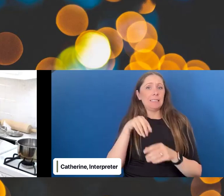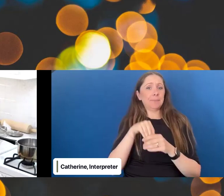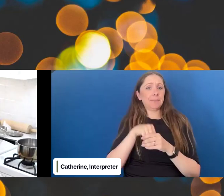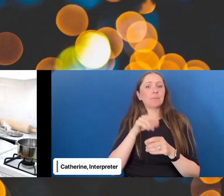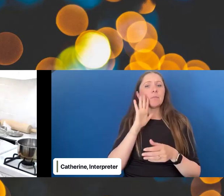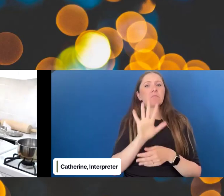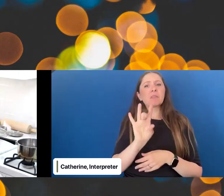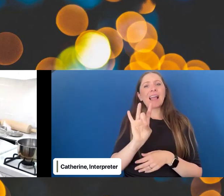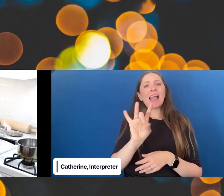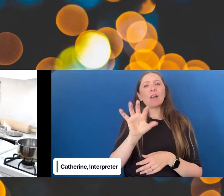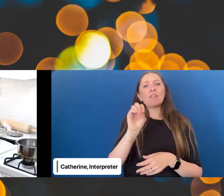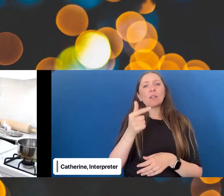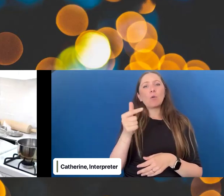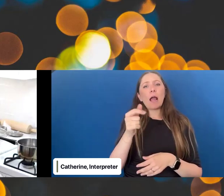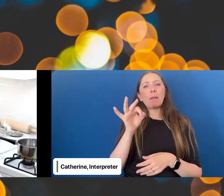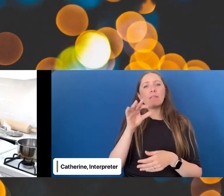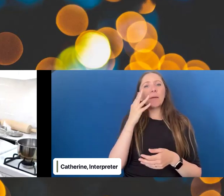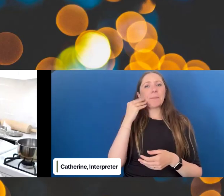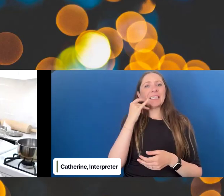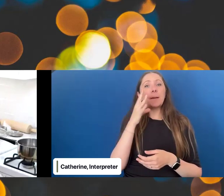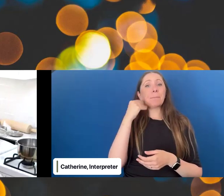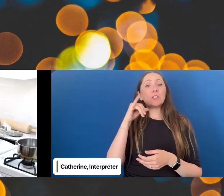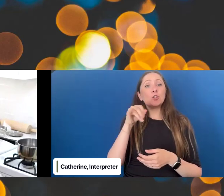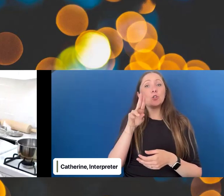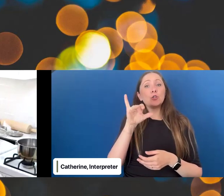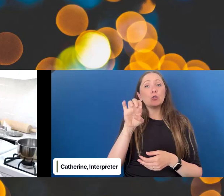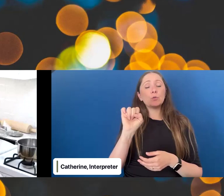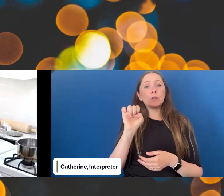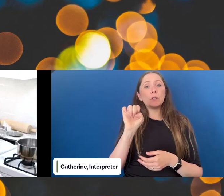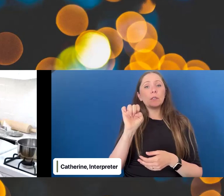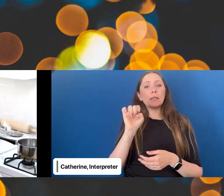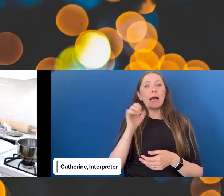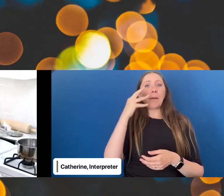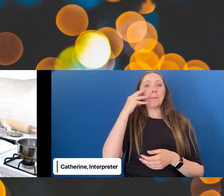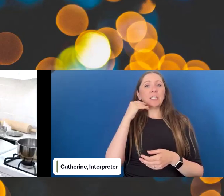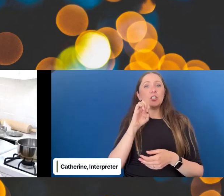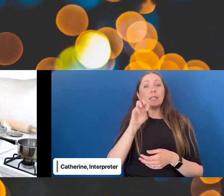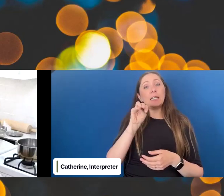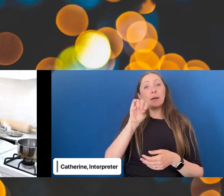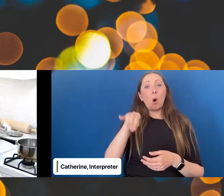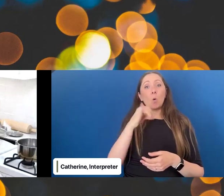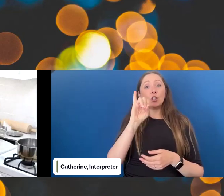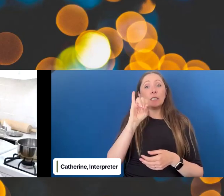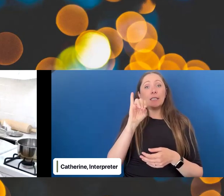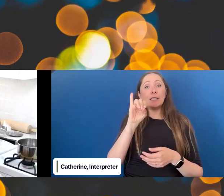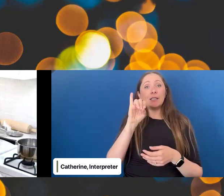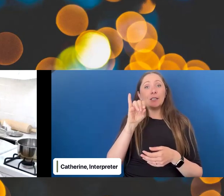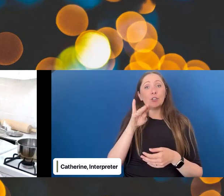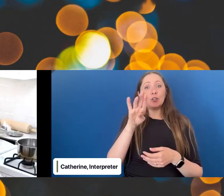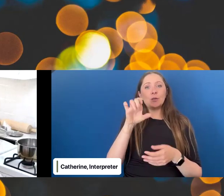about 850 grams of peach and peach juice. Peach emoji juice, peach emoji,